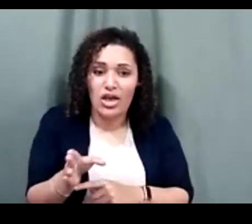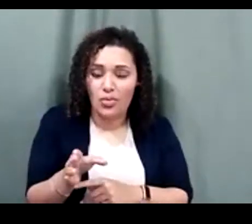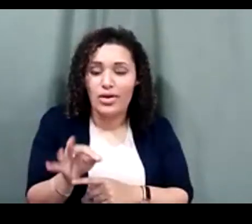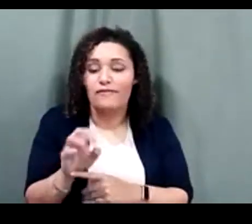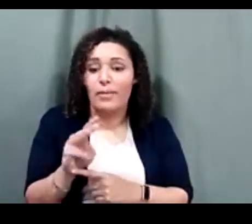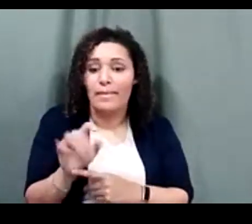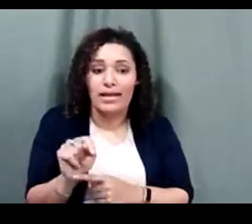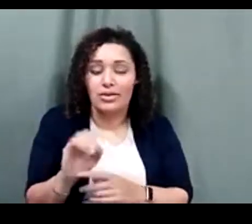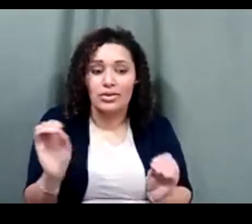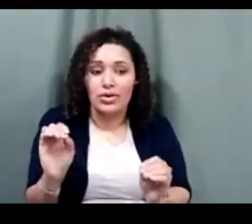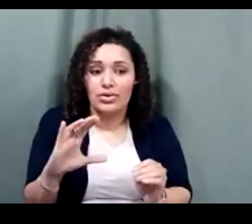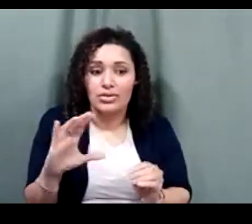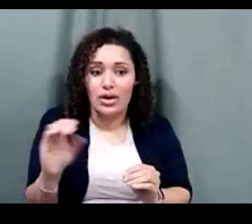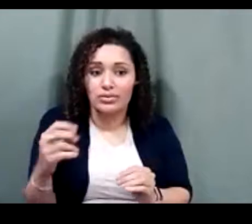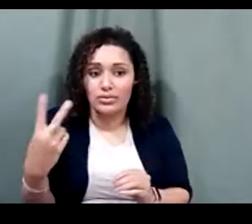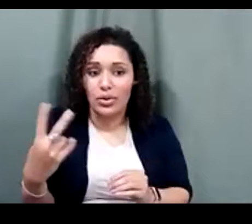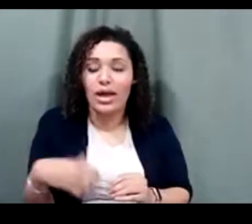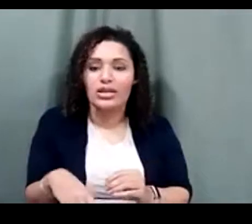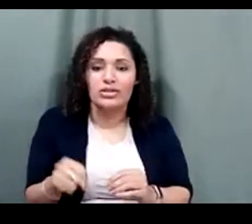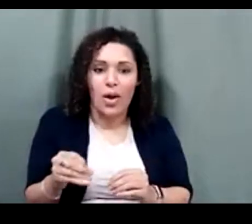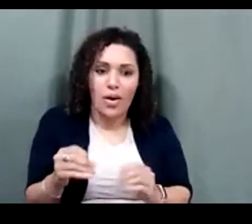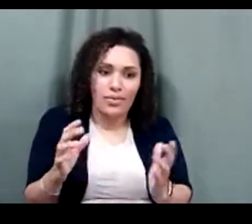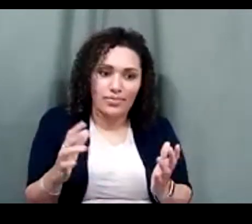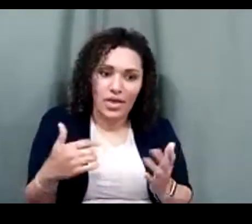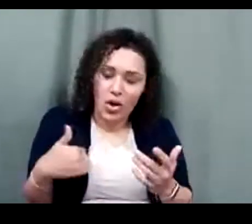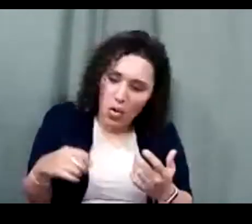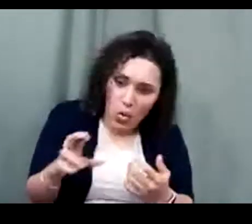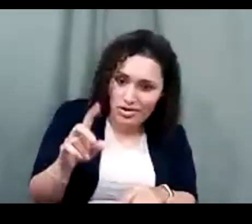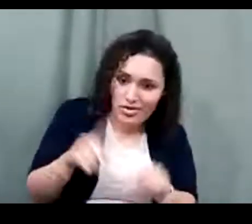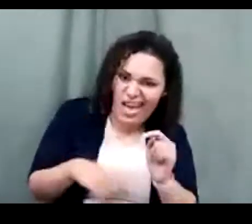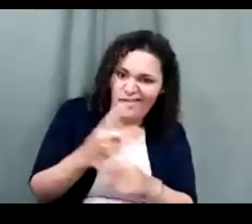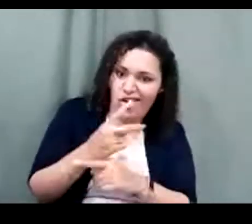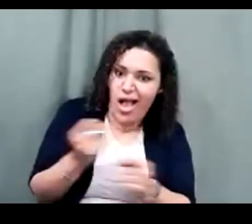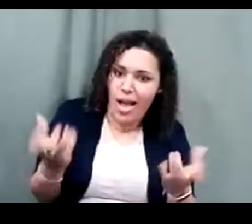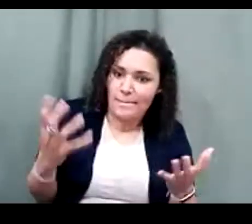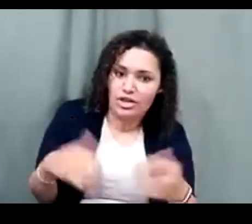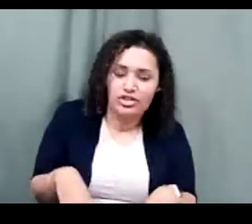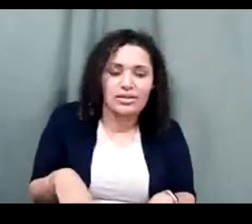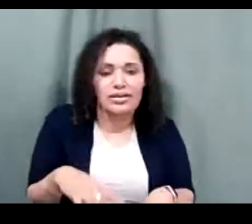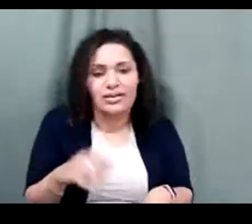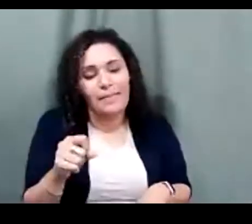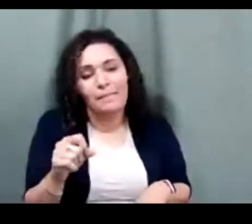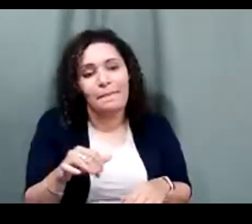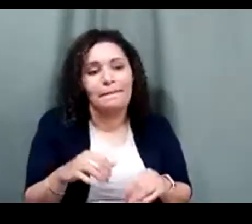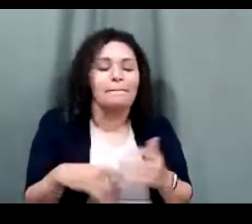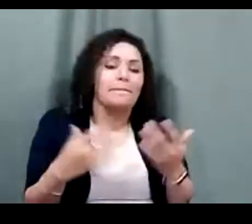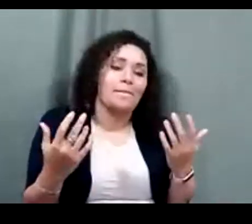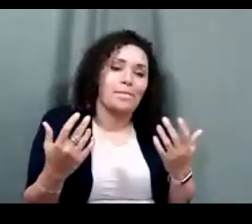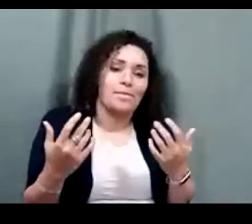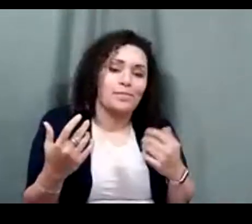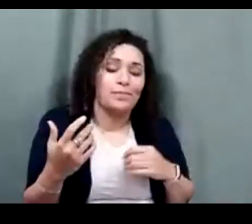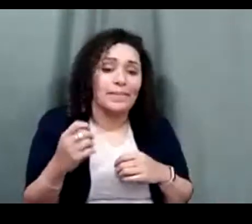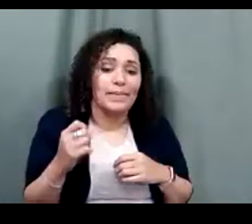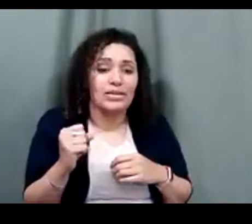So undiscernible amount of carbon dioxide. Yeah, we can't tell it's there. Whatever it is, I can't even begins with P, but whatever it was.